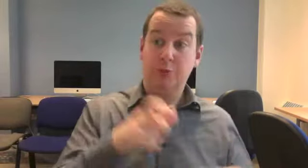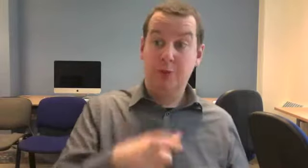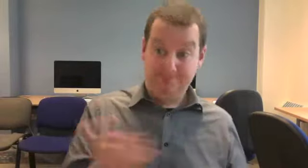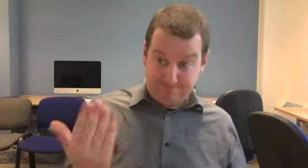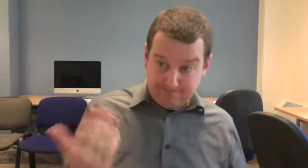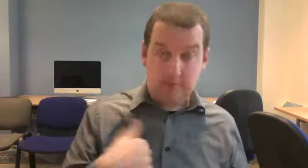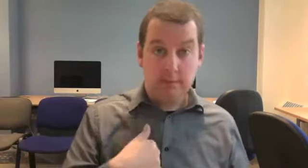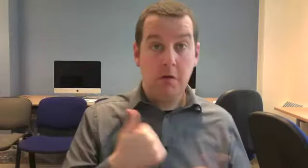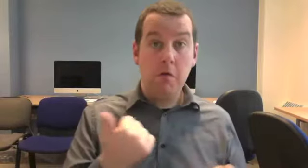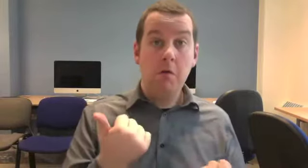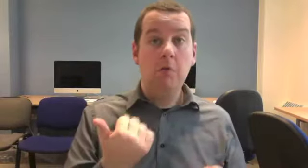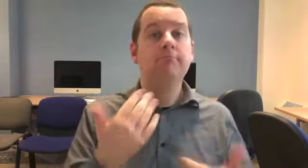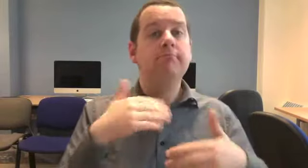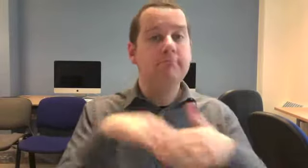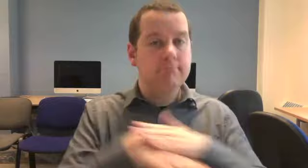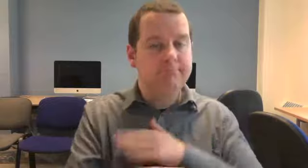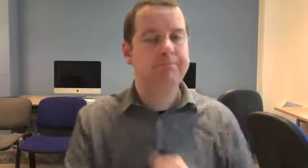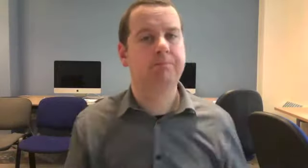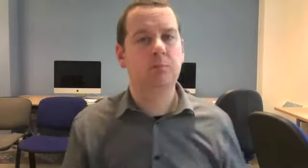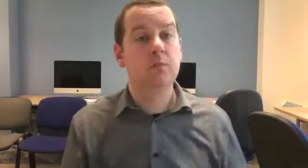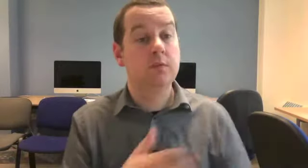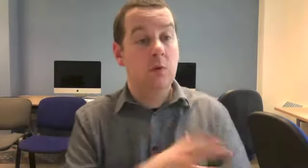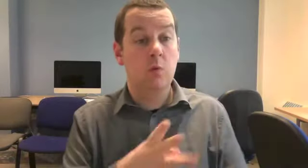needed a researcher at the time. So I started with them